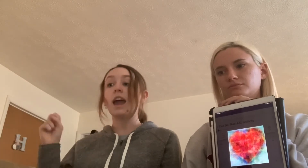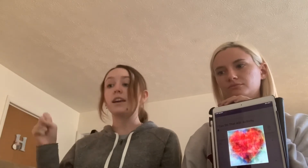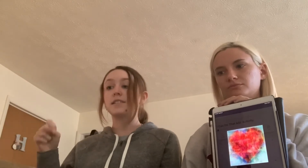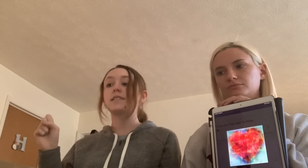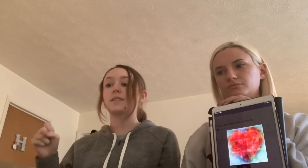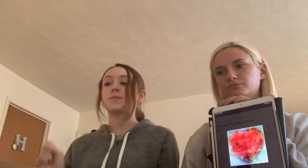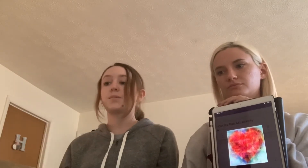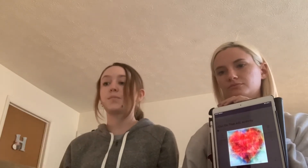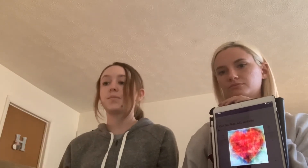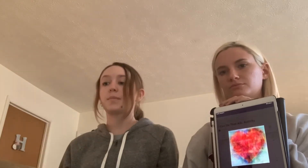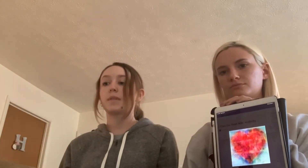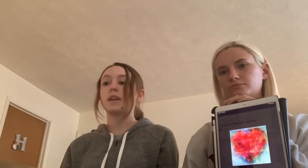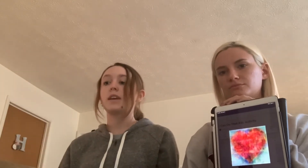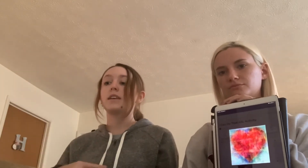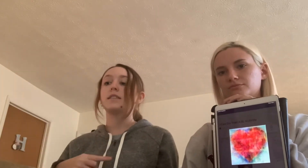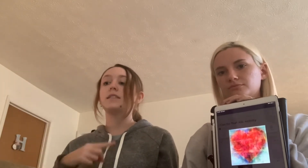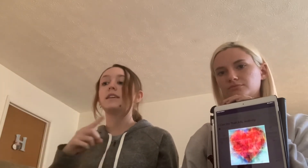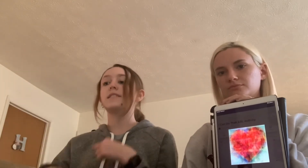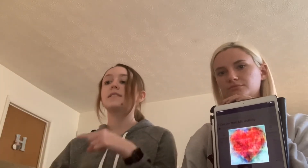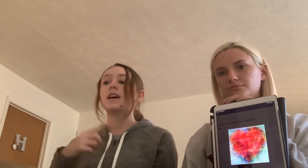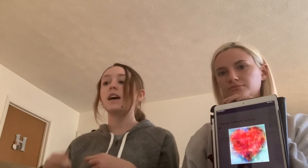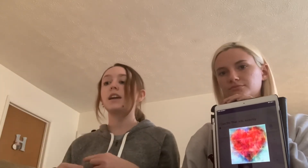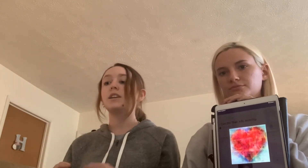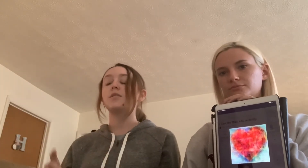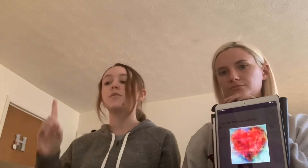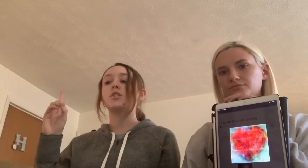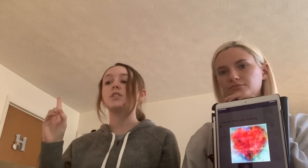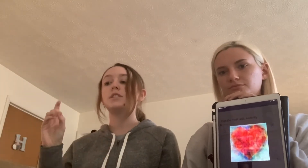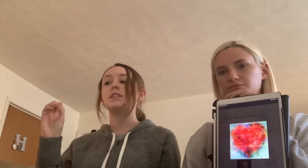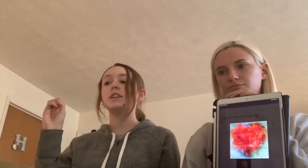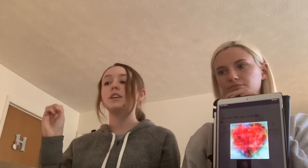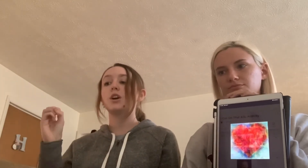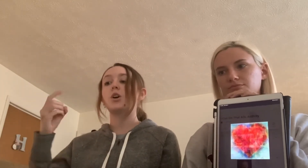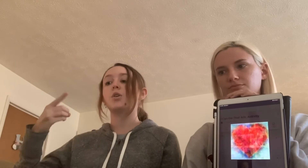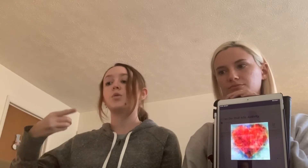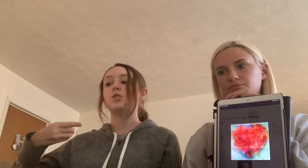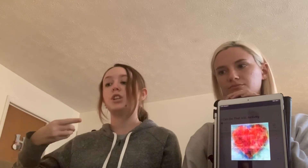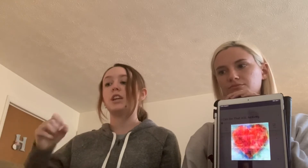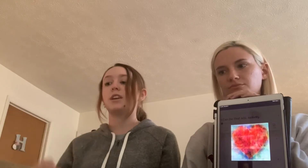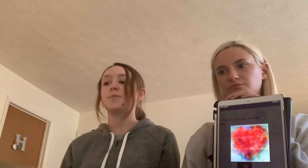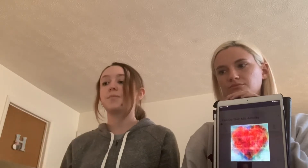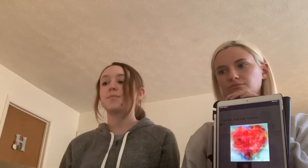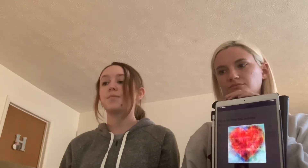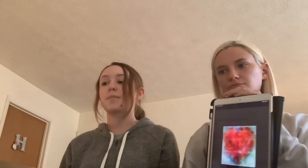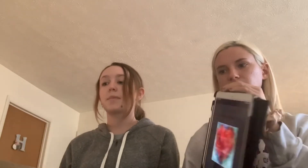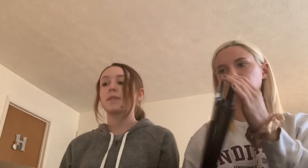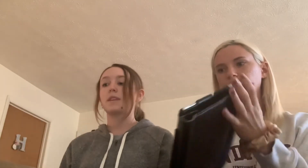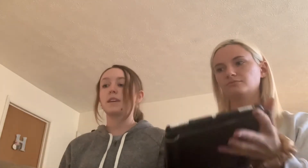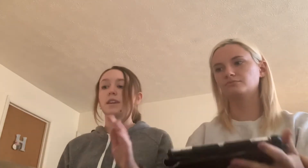Yes. The sign for DOG.